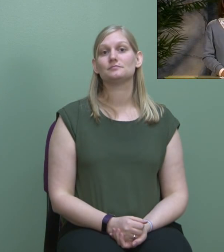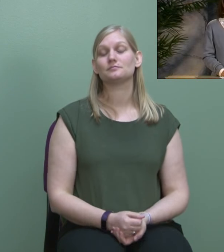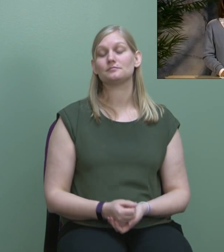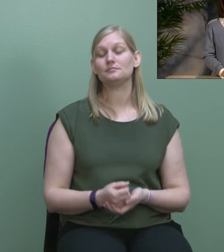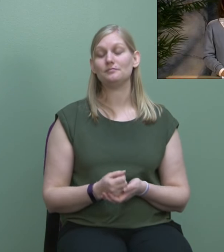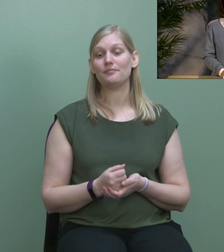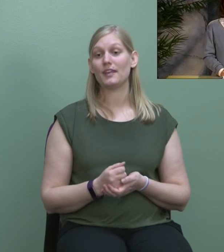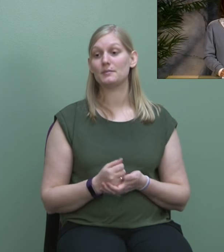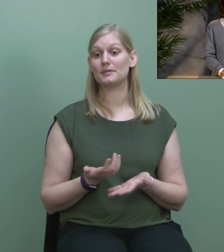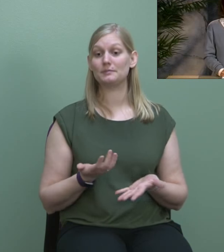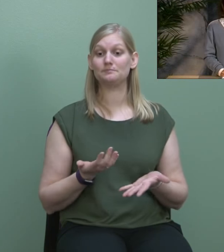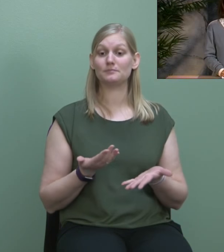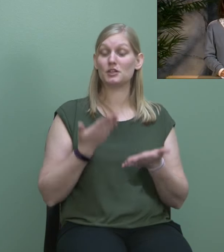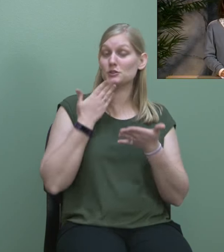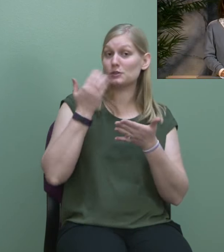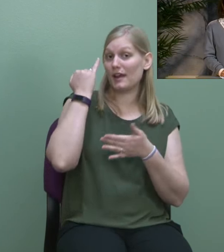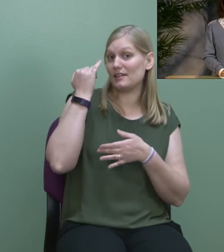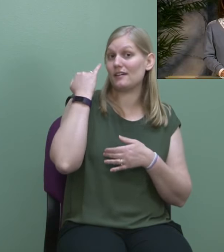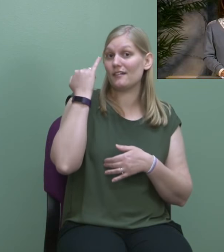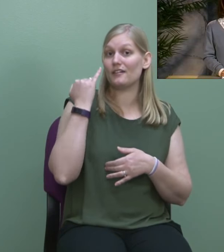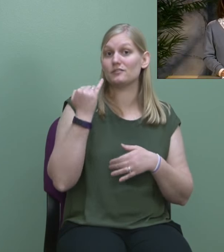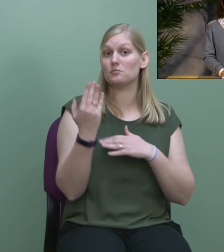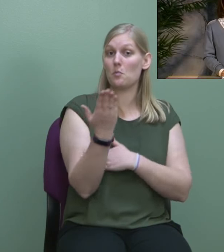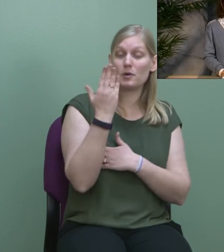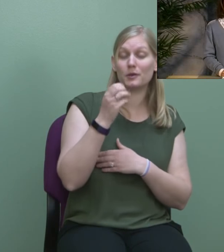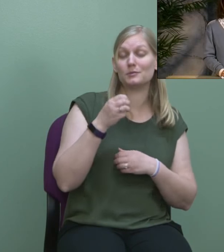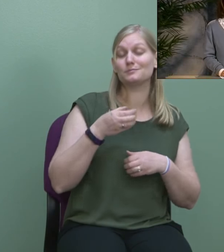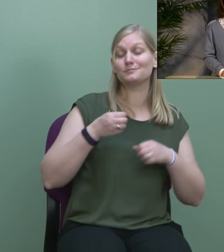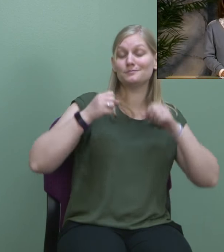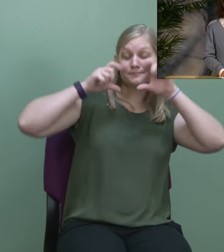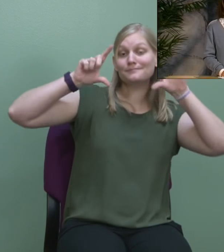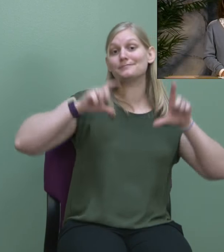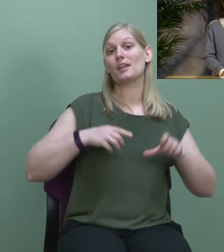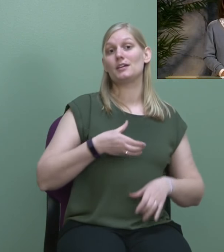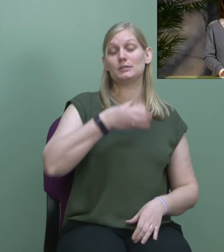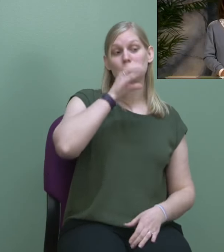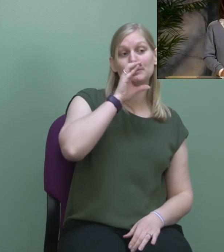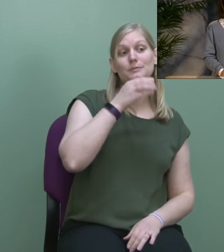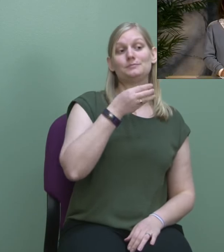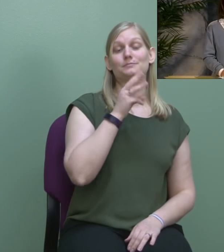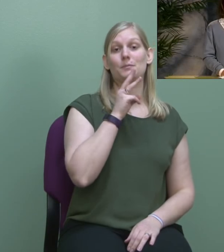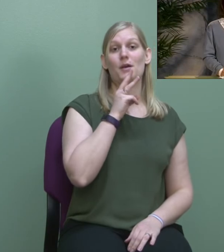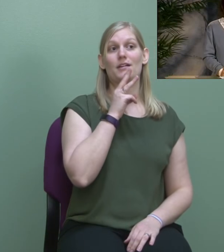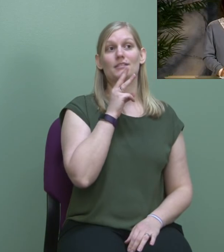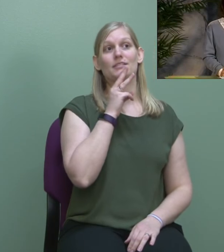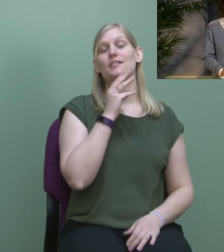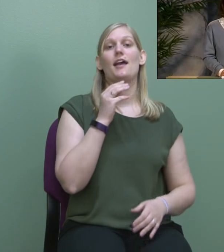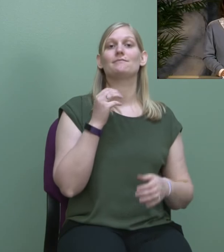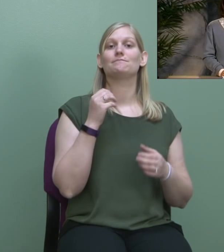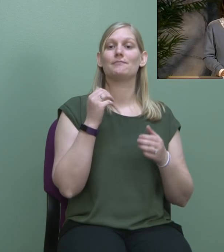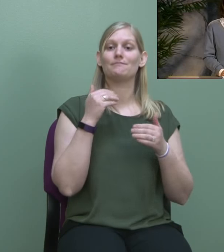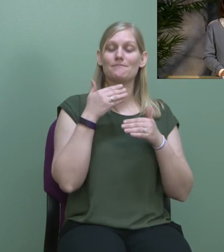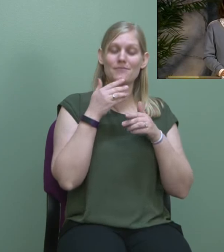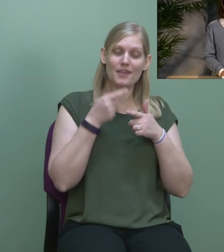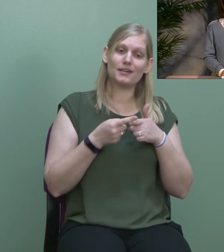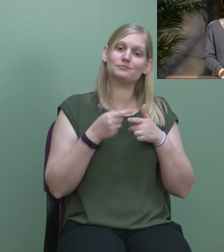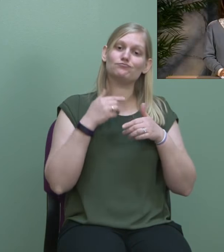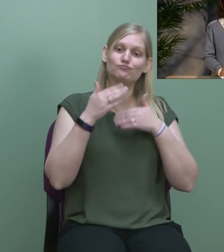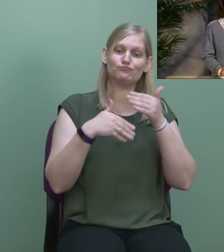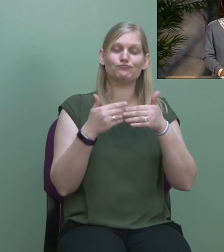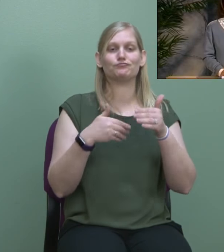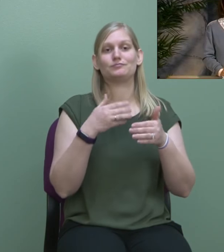throughout the day. This will help you ensure that you are getting at least 4 cups of water,